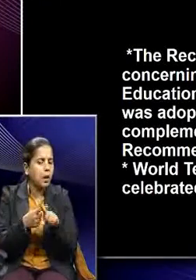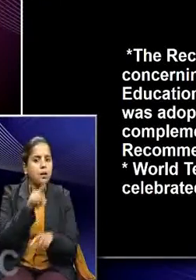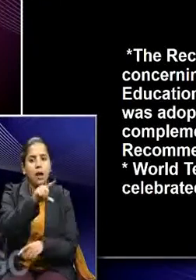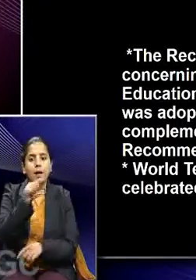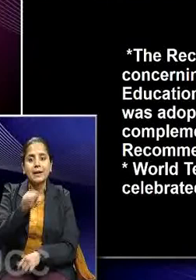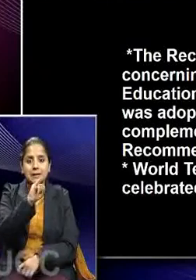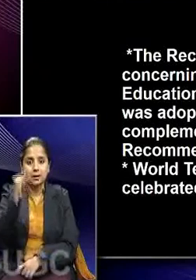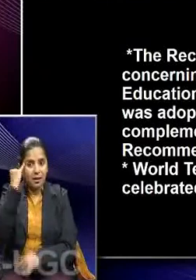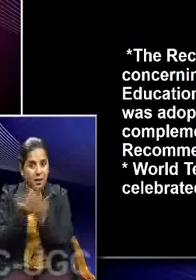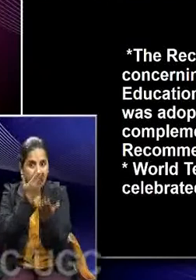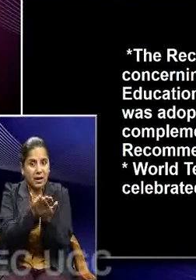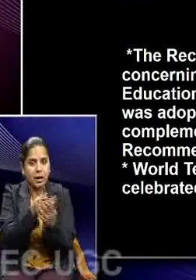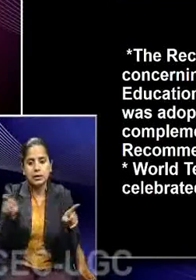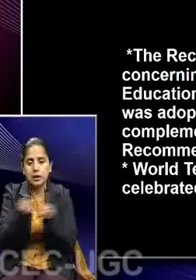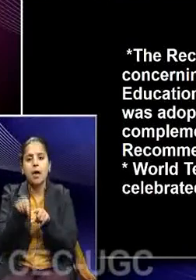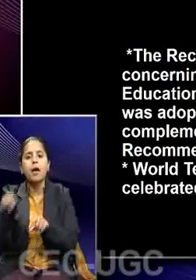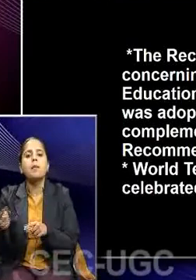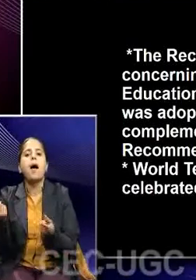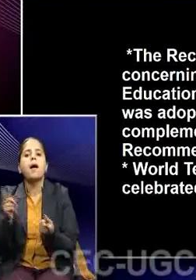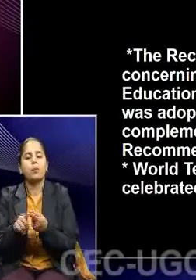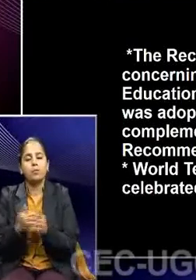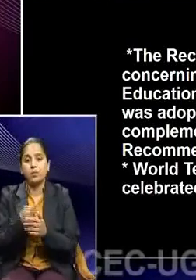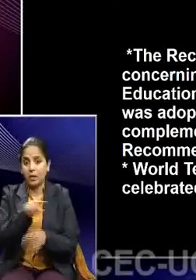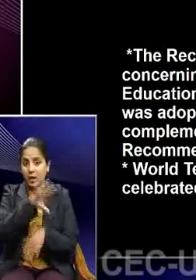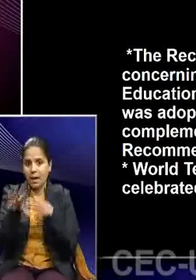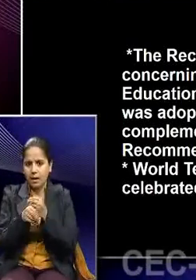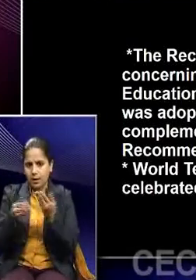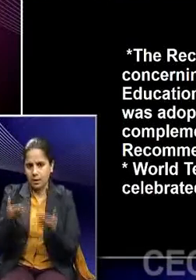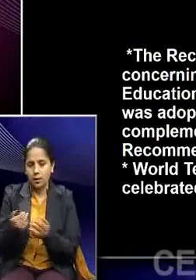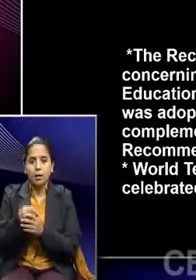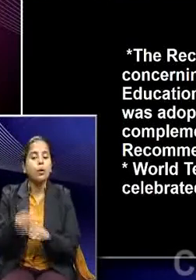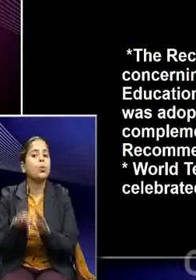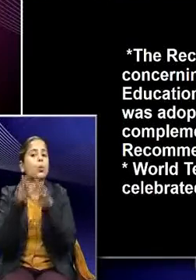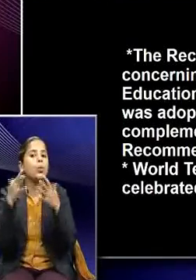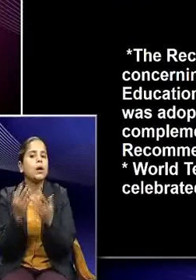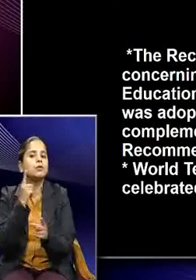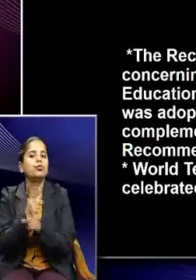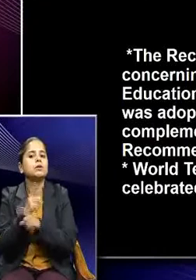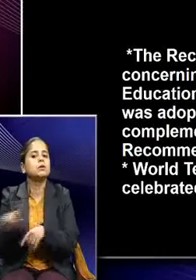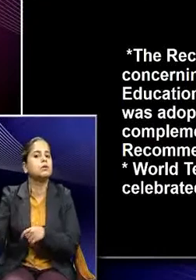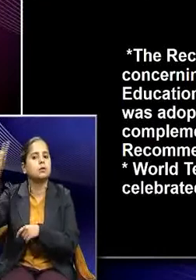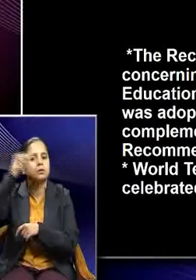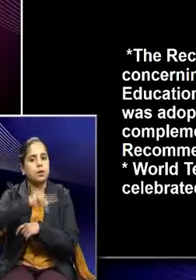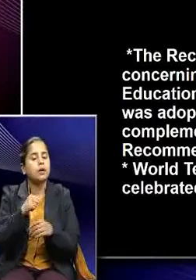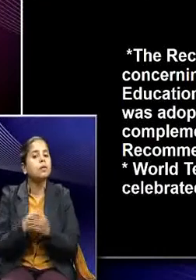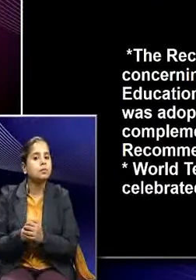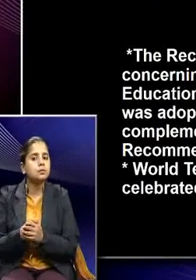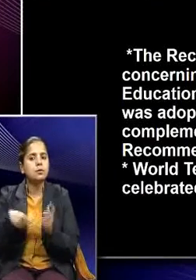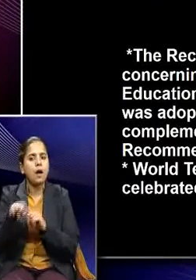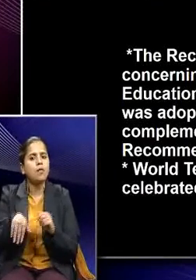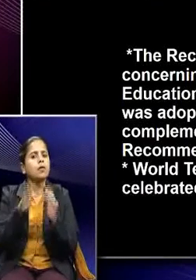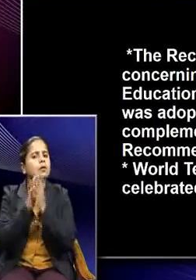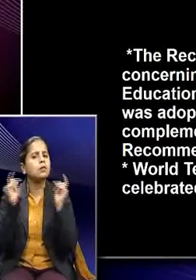1966 recommendation. And to add here, World Teachers Day has been